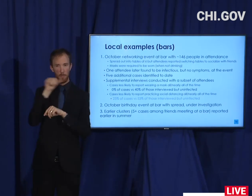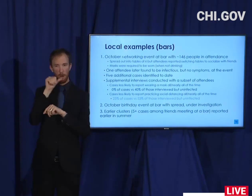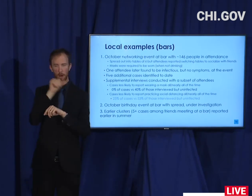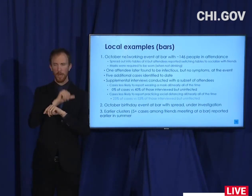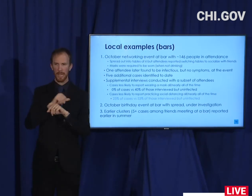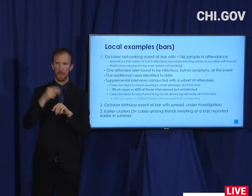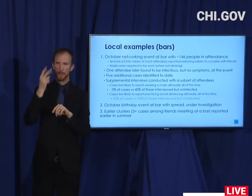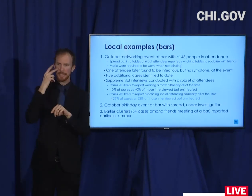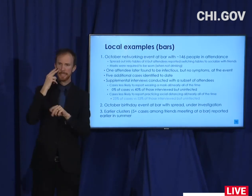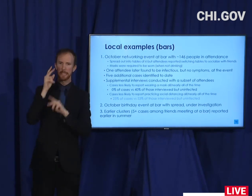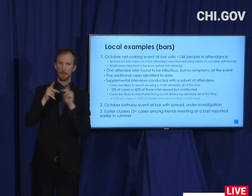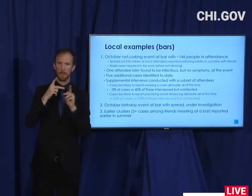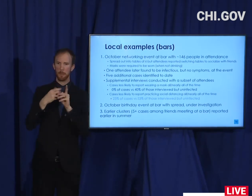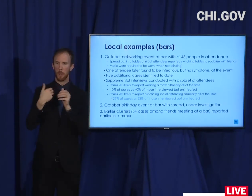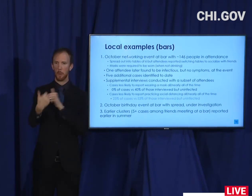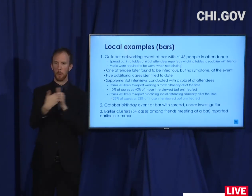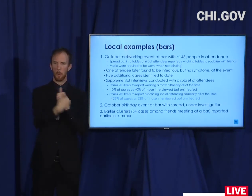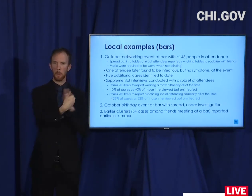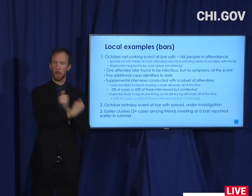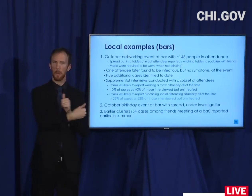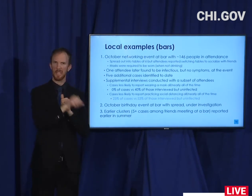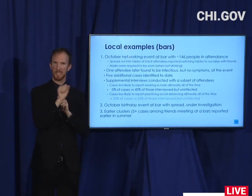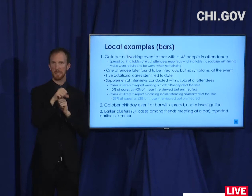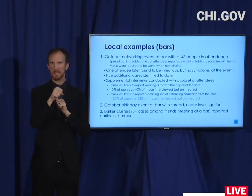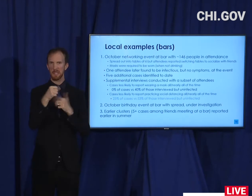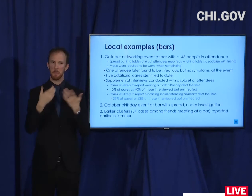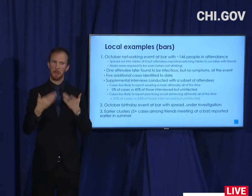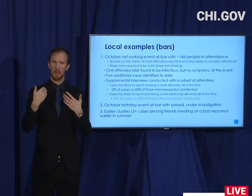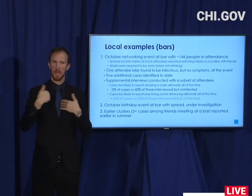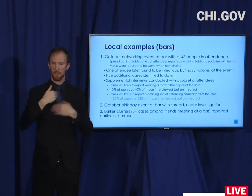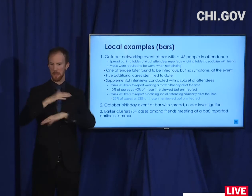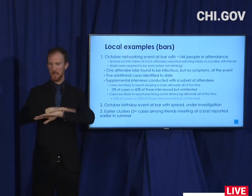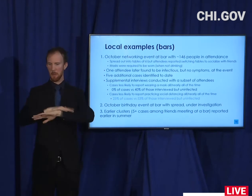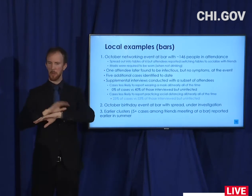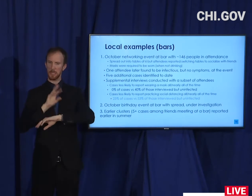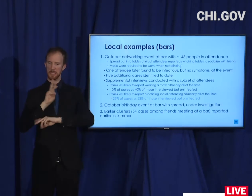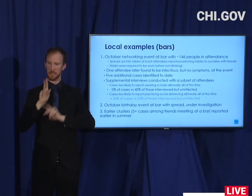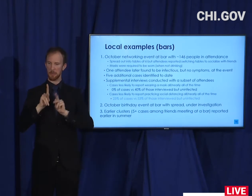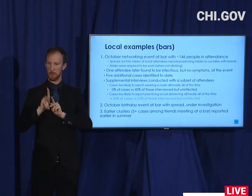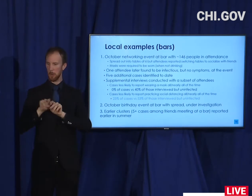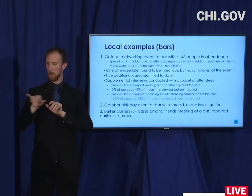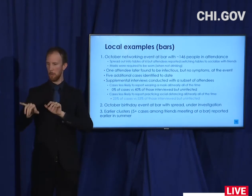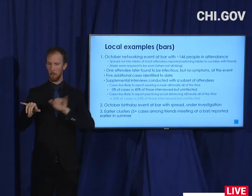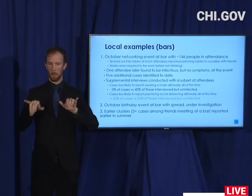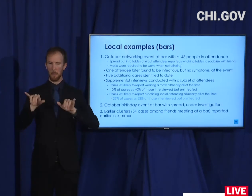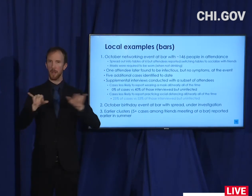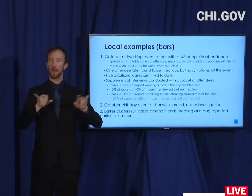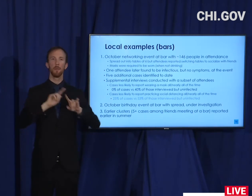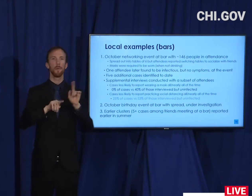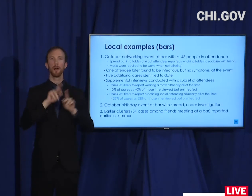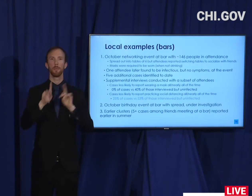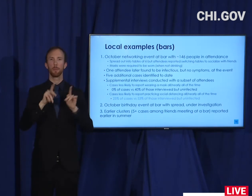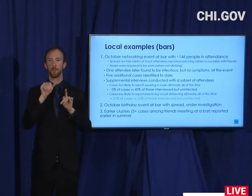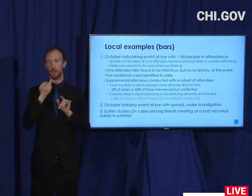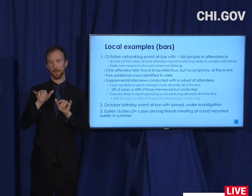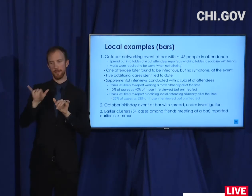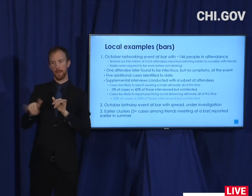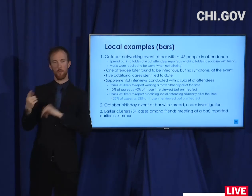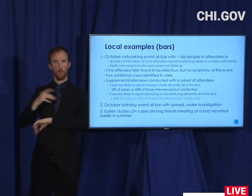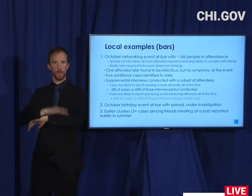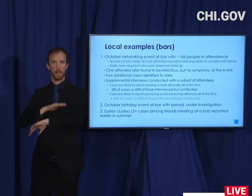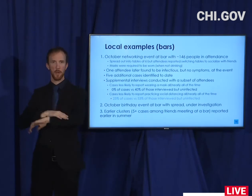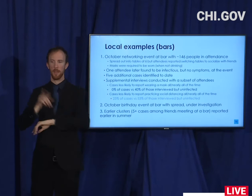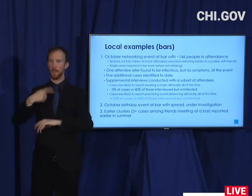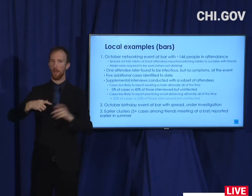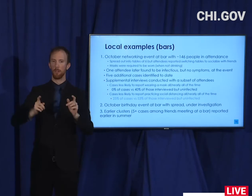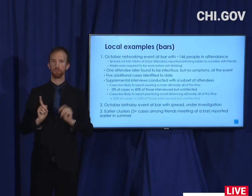to socialize among all of their friends. Yes, masks were required to be worn, but people take their masks down when they're drinking. And when we